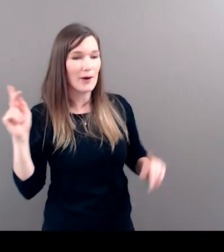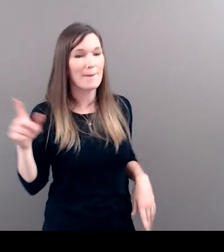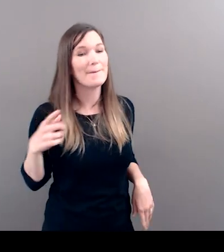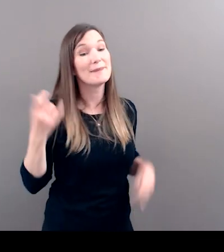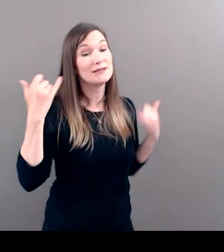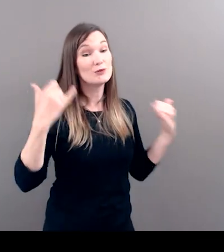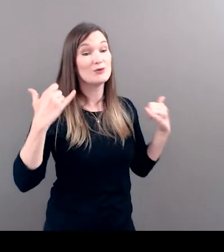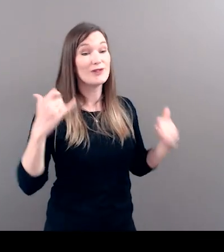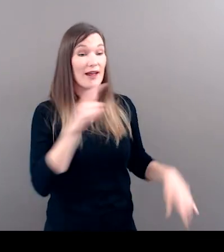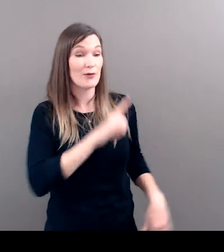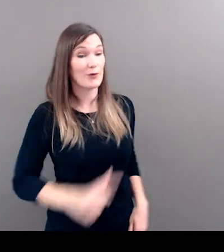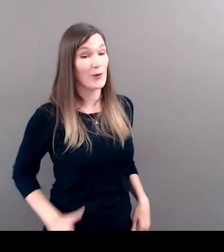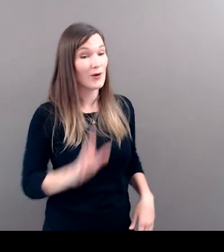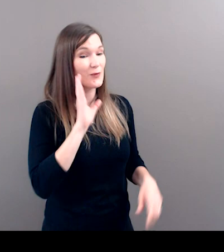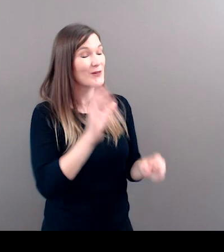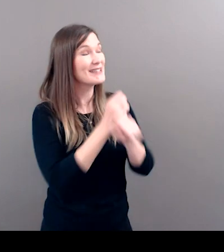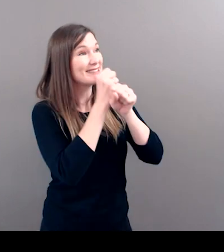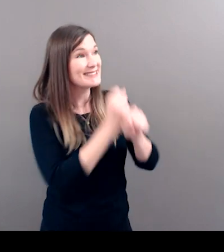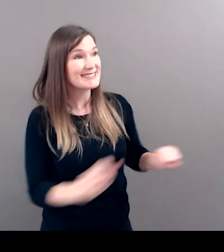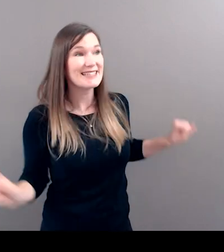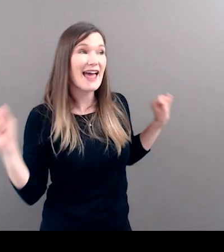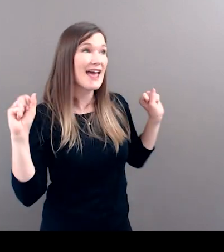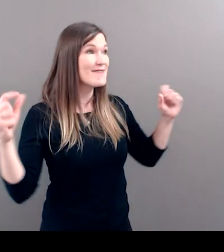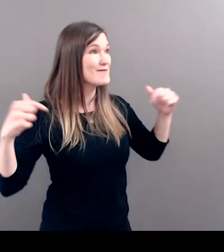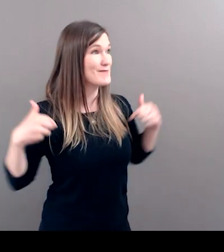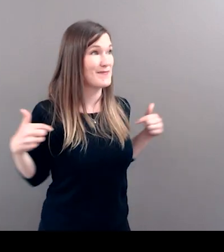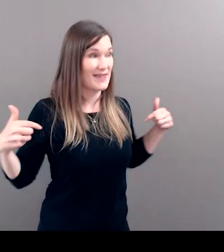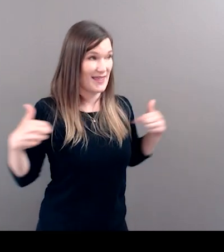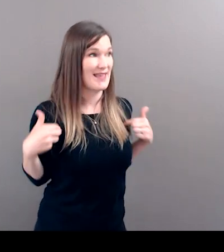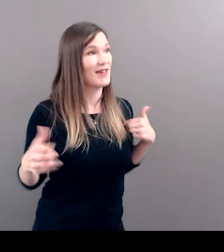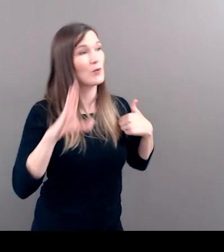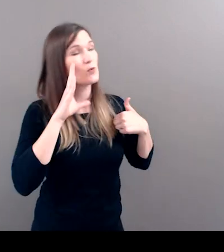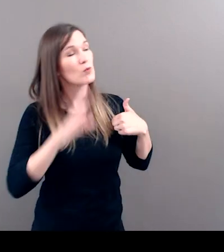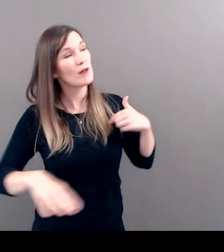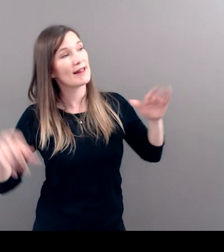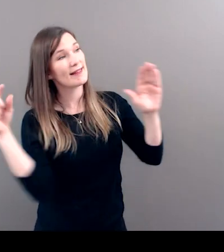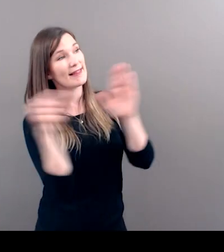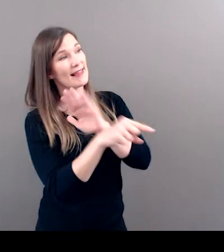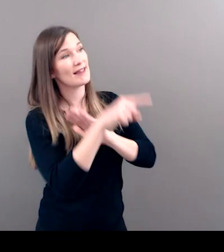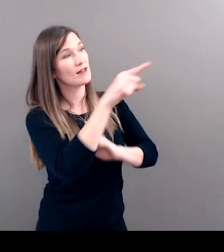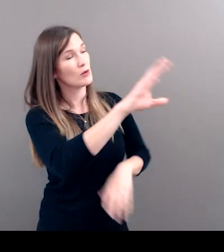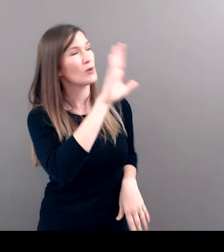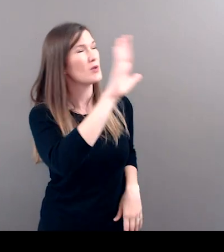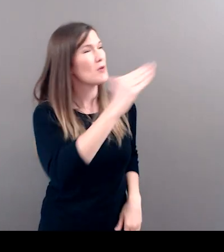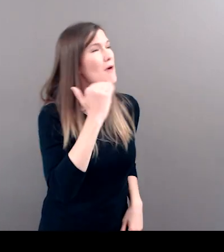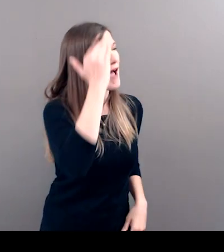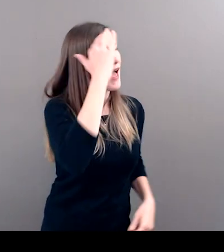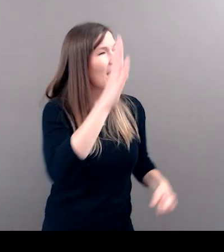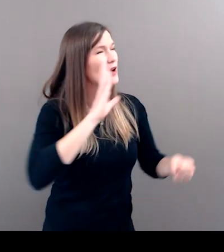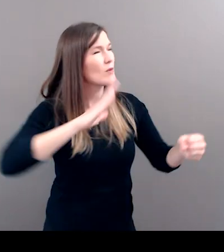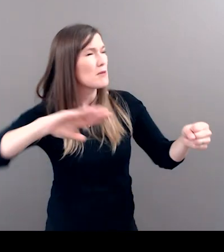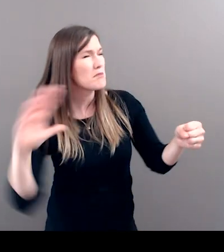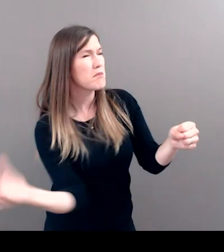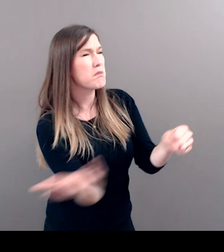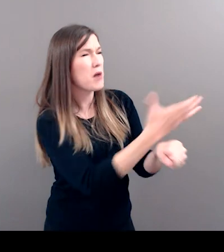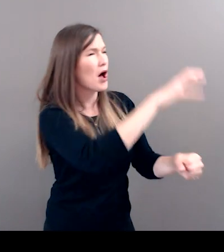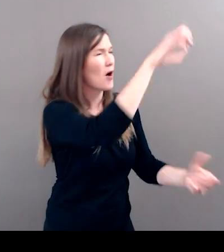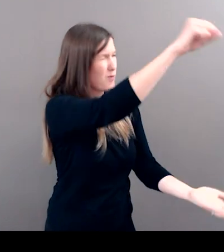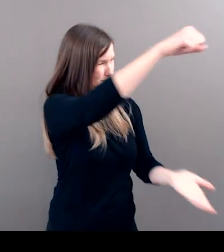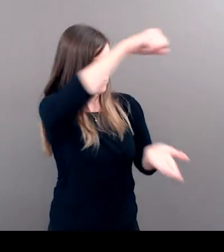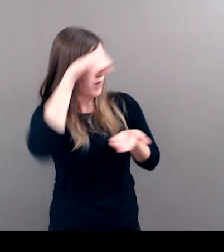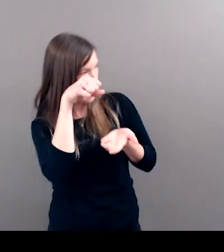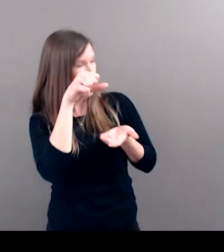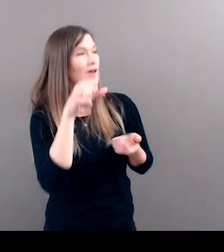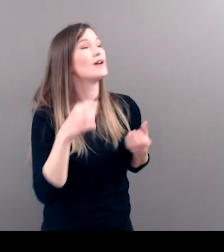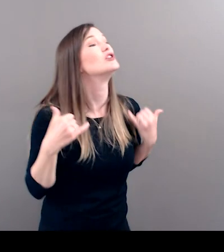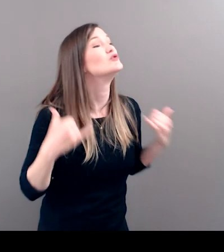this day, the Lord will deliver you into my hand and I will strike you and take your head. Take your head, and this day I will give the